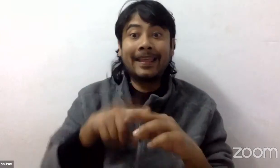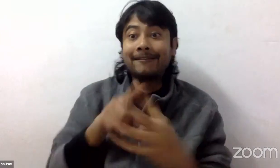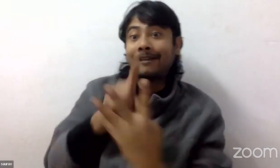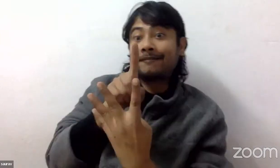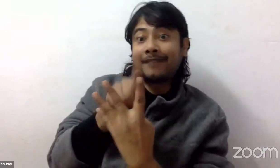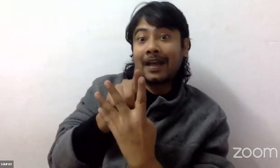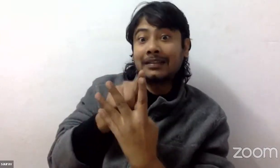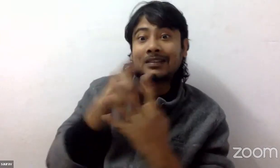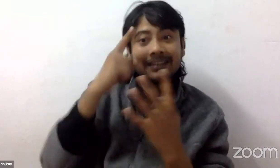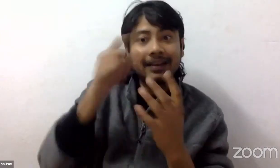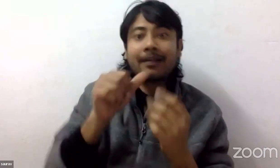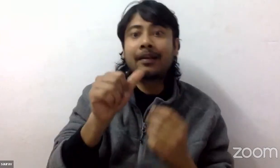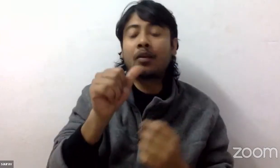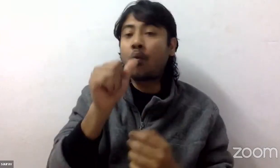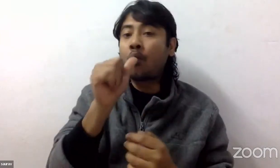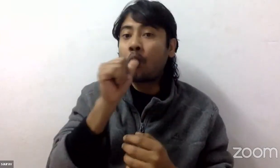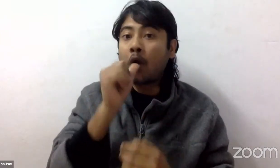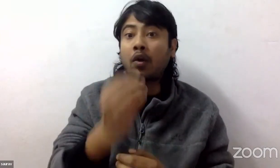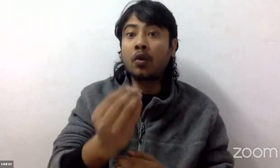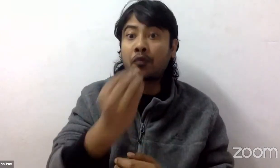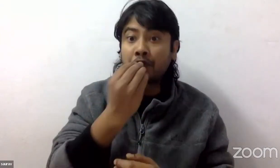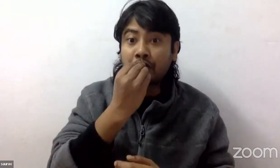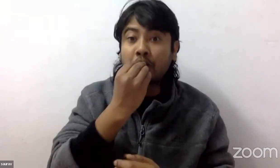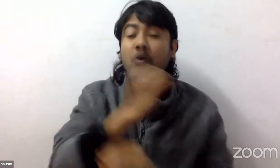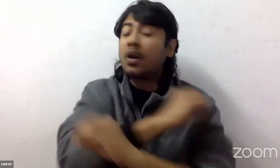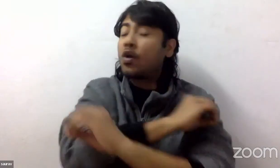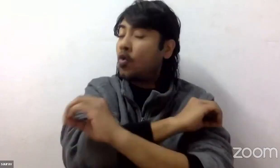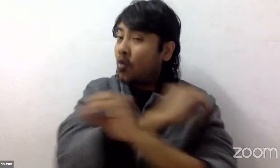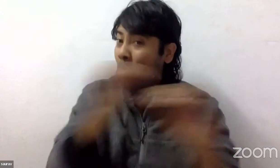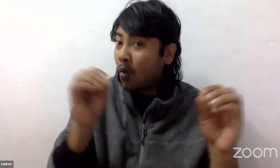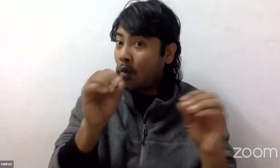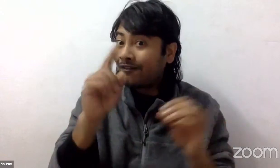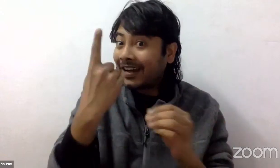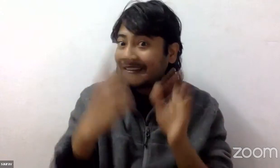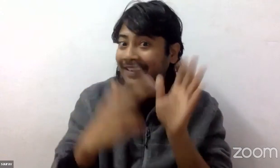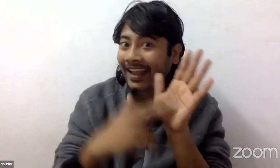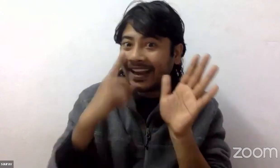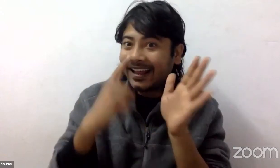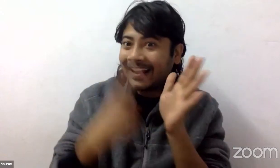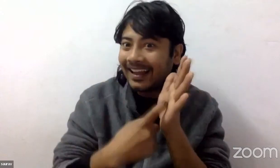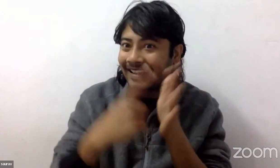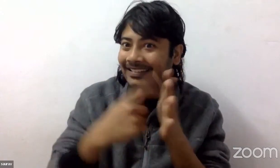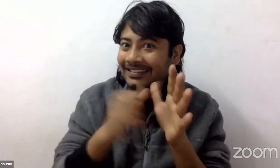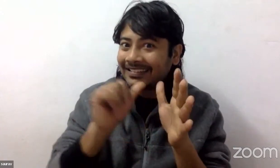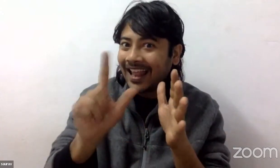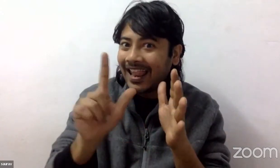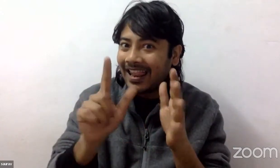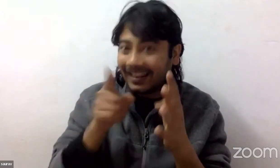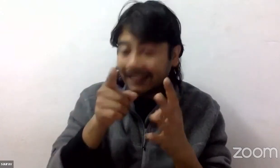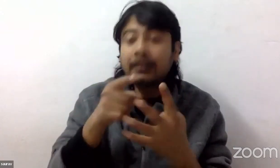If you're doing a water fast, then you can break the fast with fruit juice.